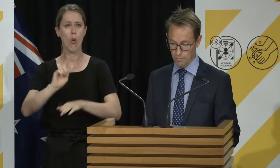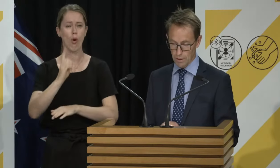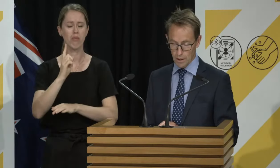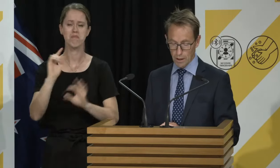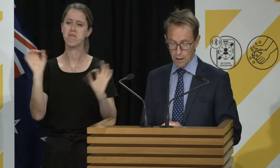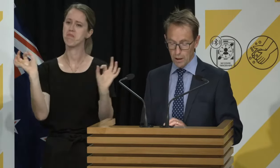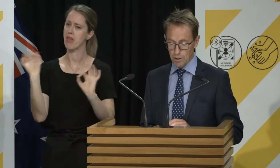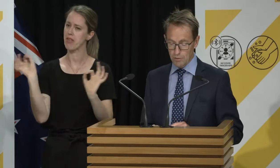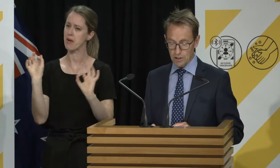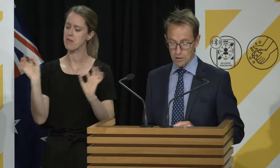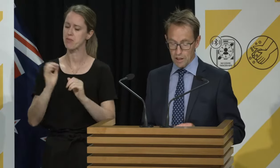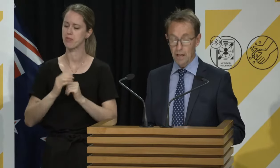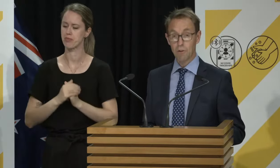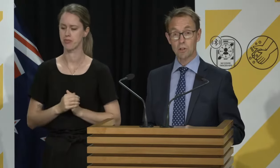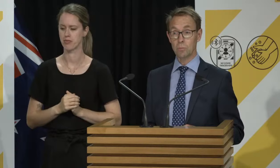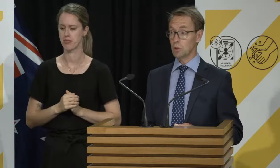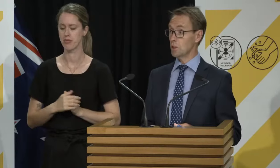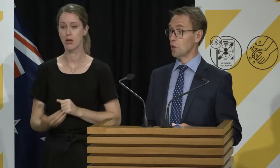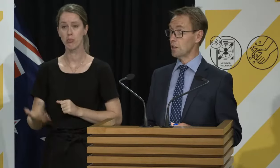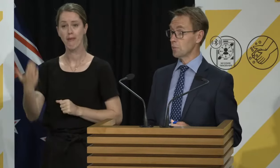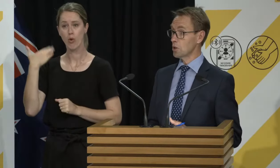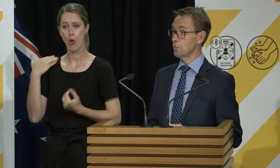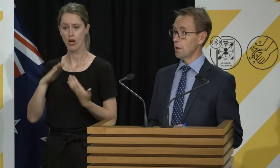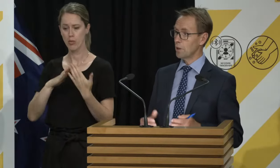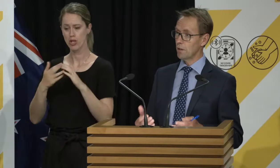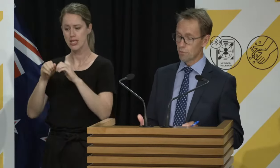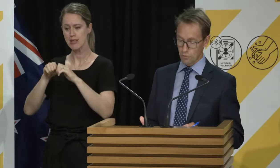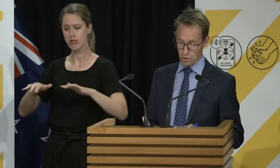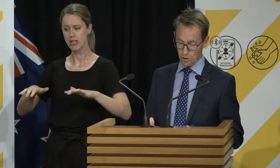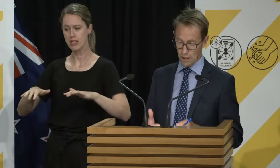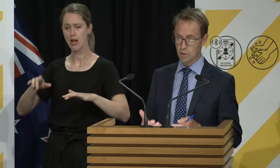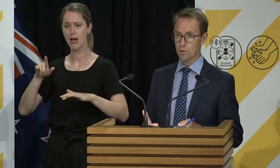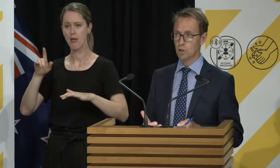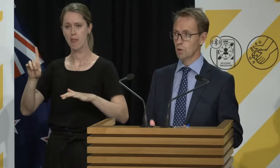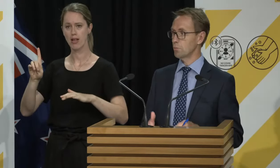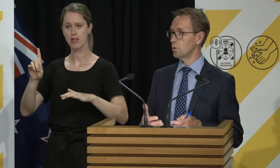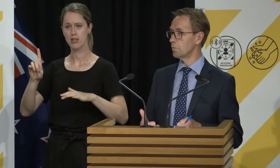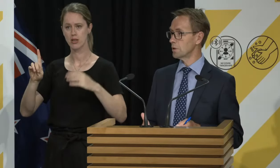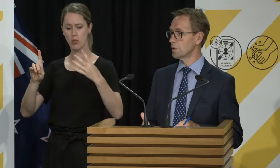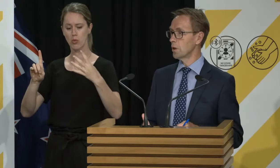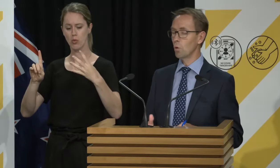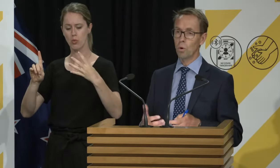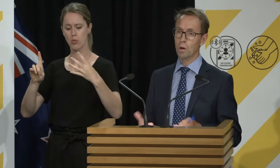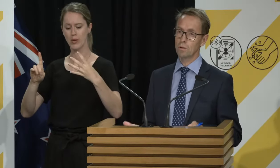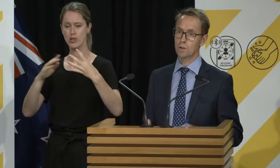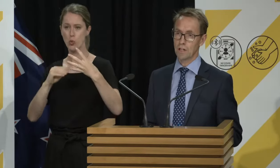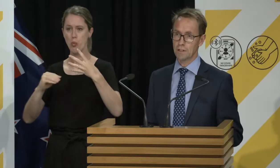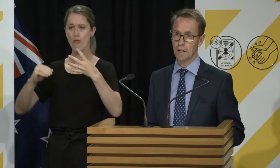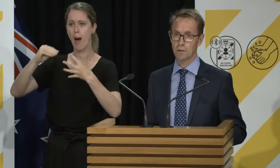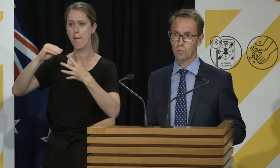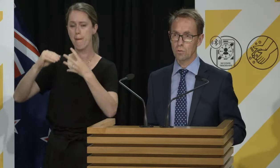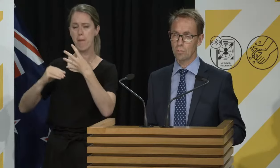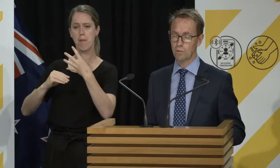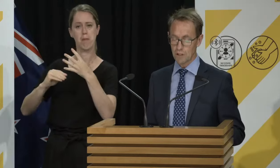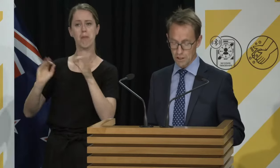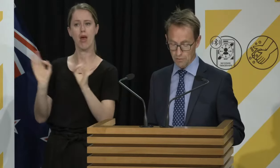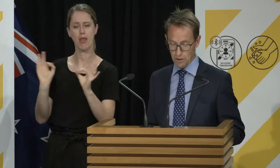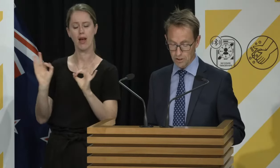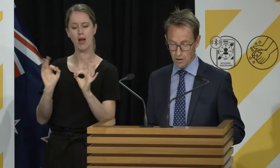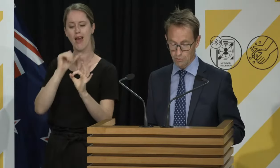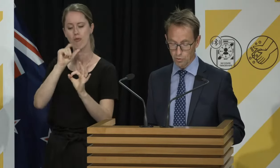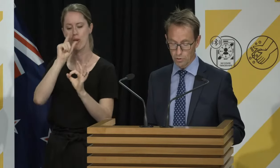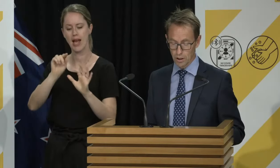region. Previously, we have had community transmission, but we have not had to restrict movement or shut down or prevent